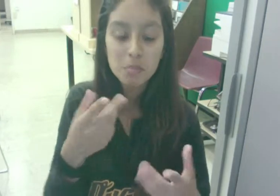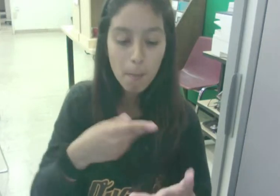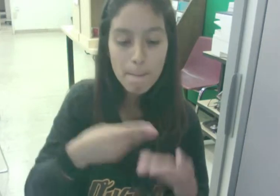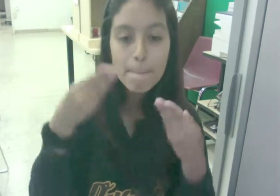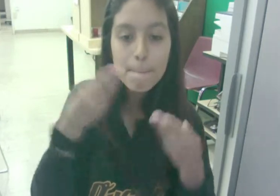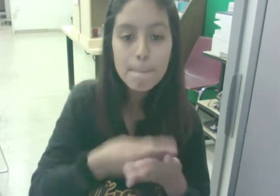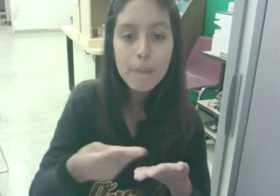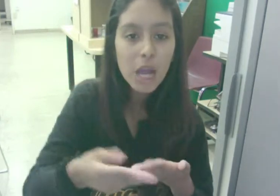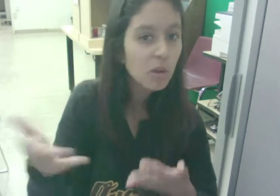store.